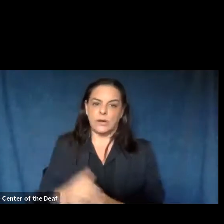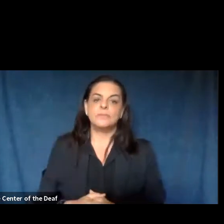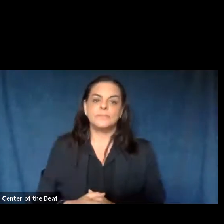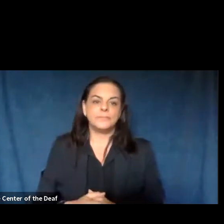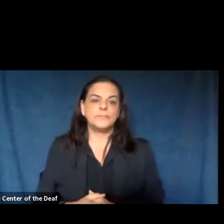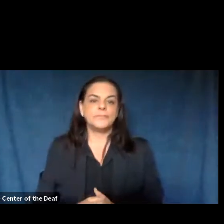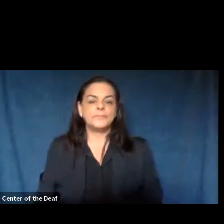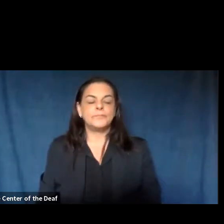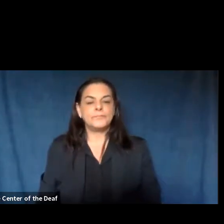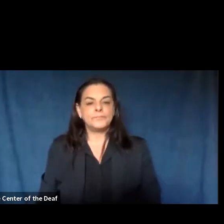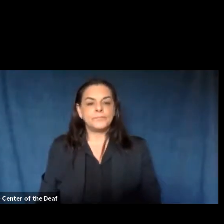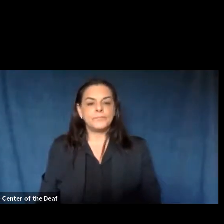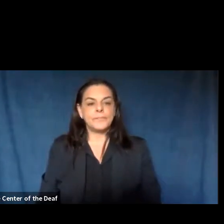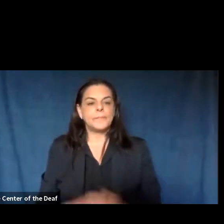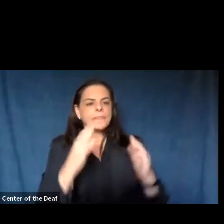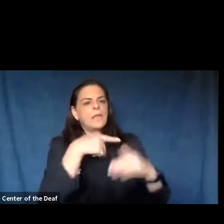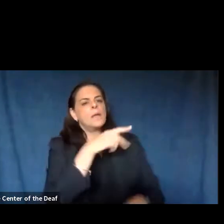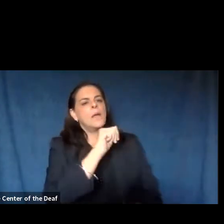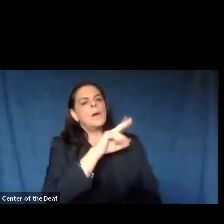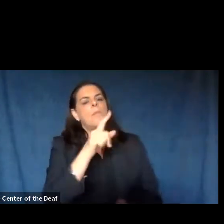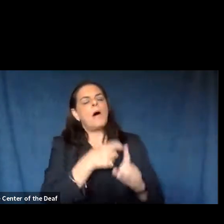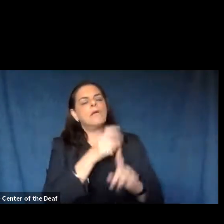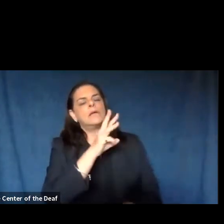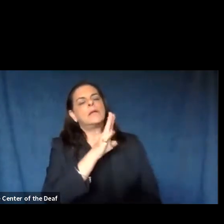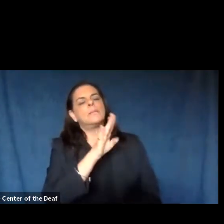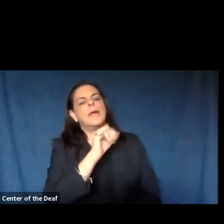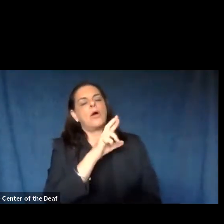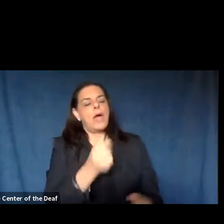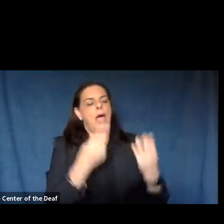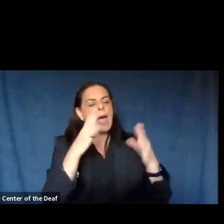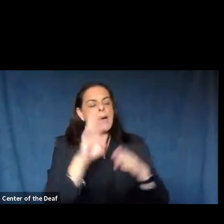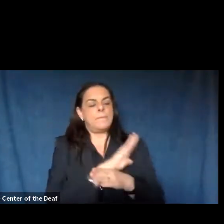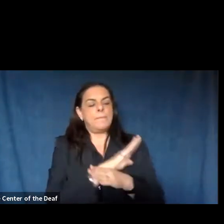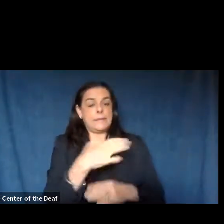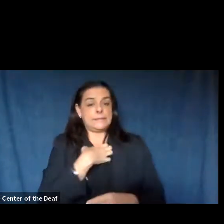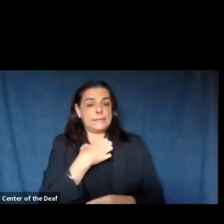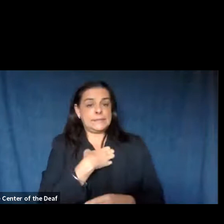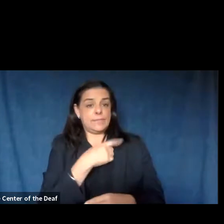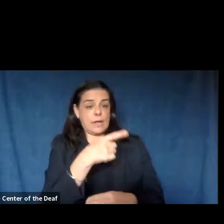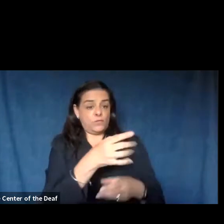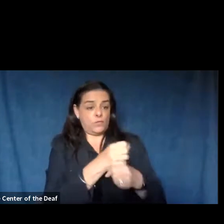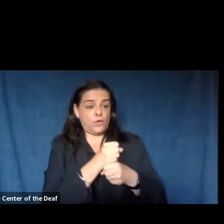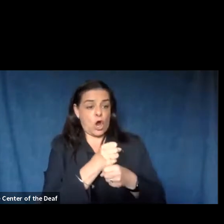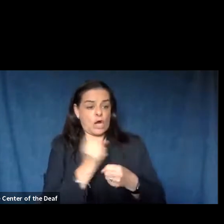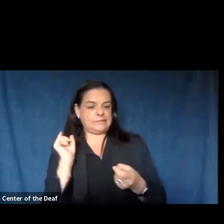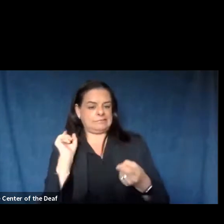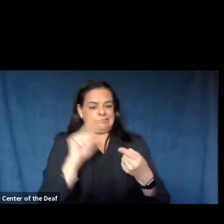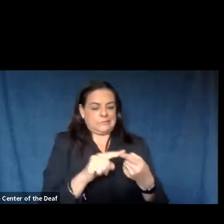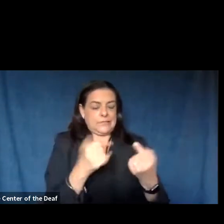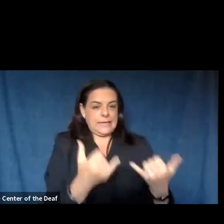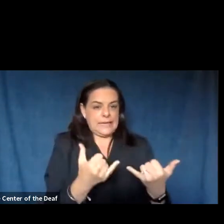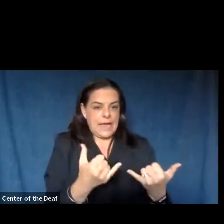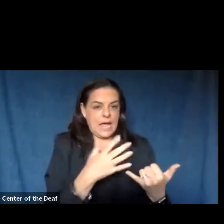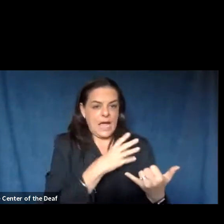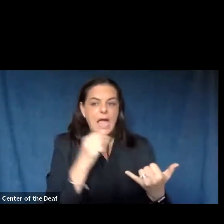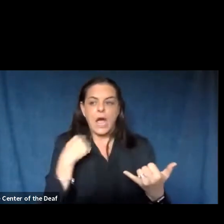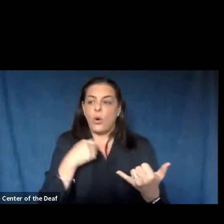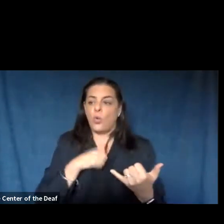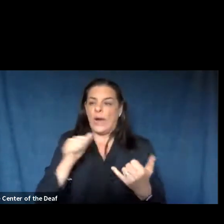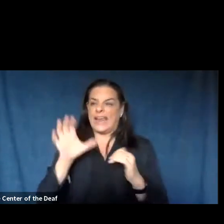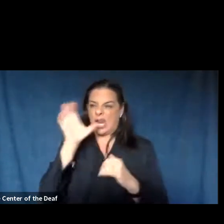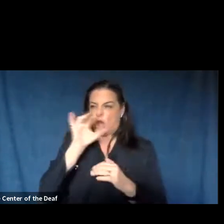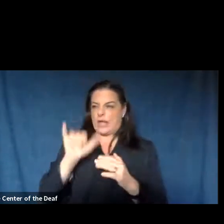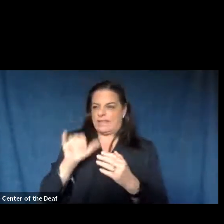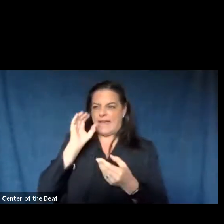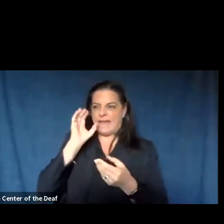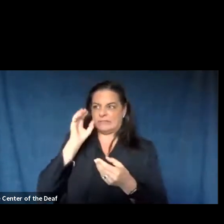internally. From Paul with WBIR, how many business complaints have you received to date? And we can look up that number for you and get